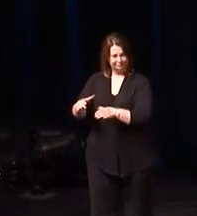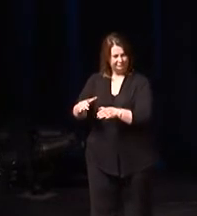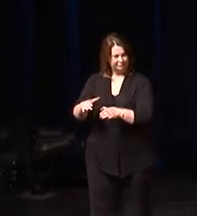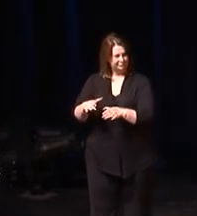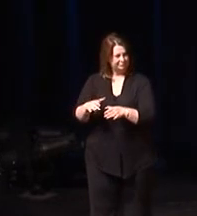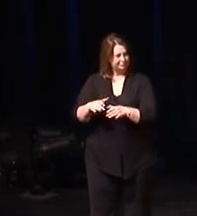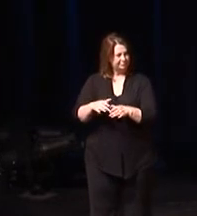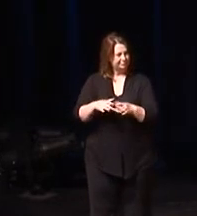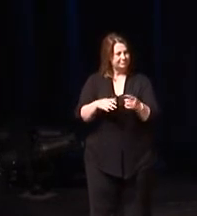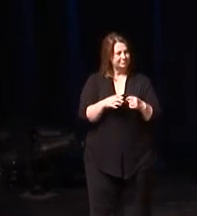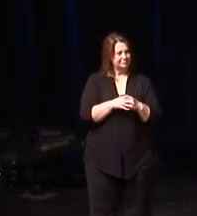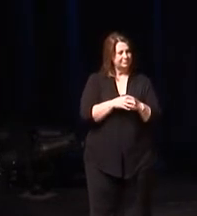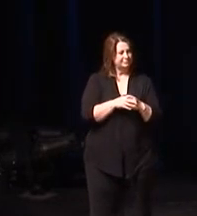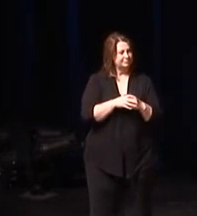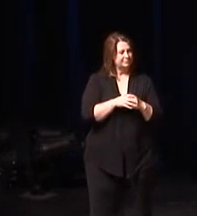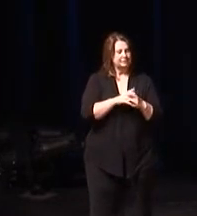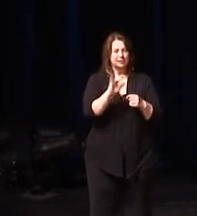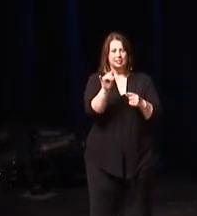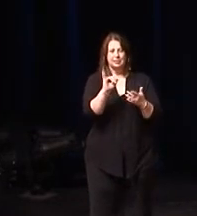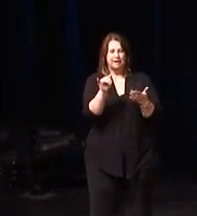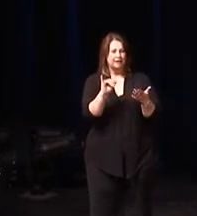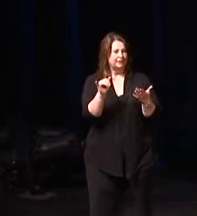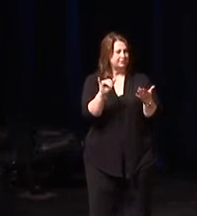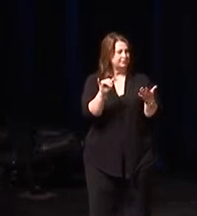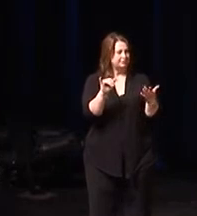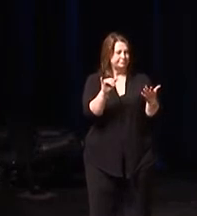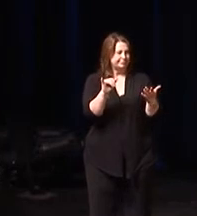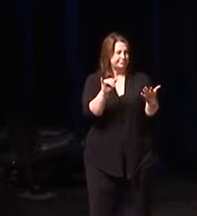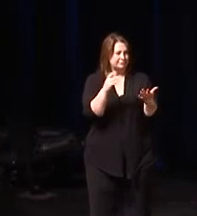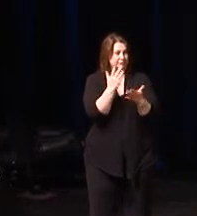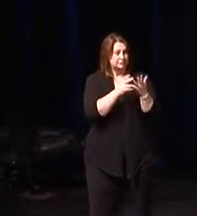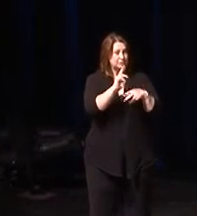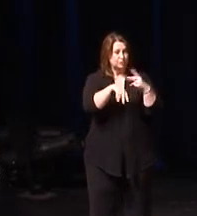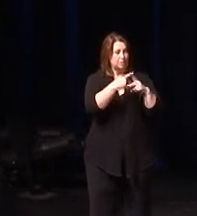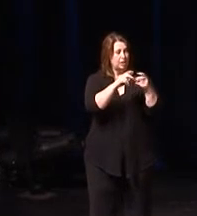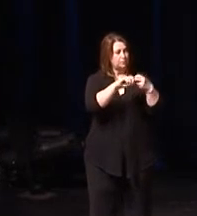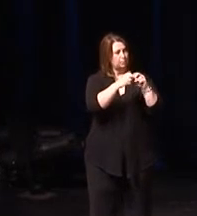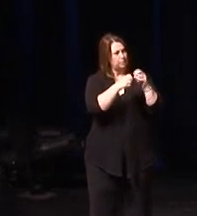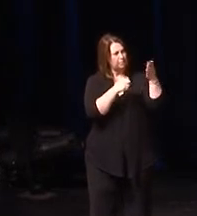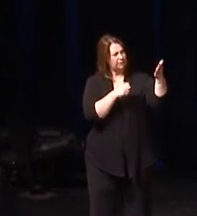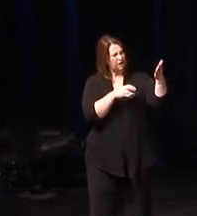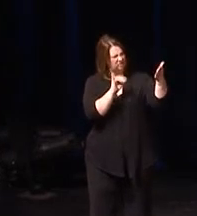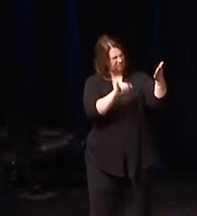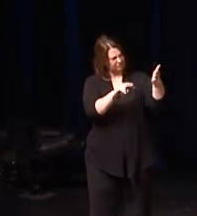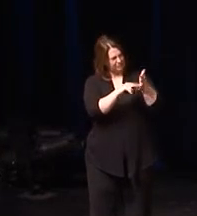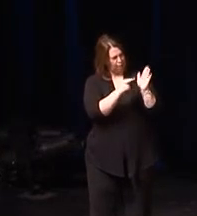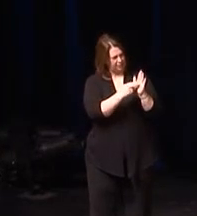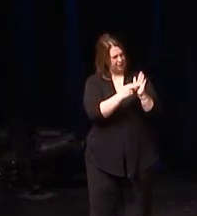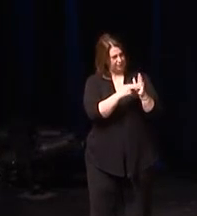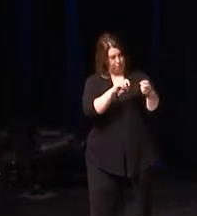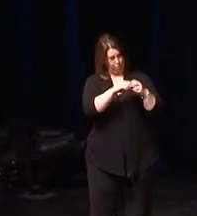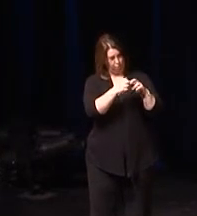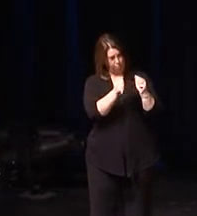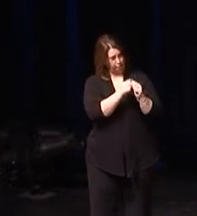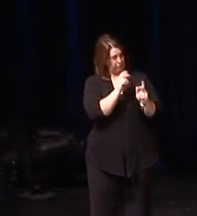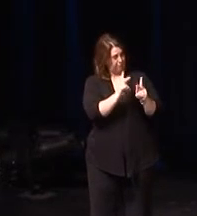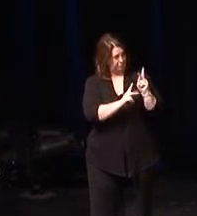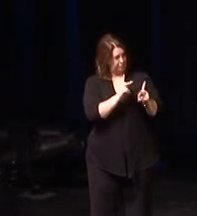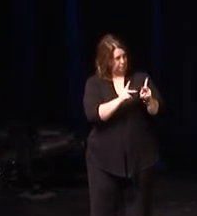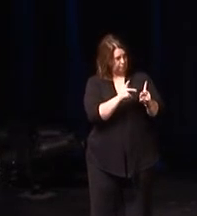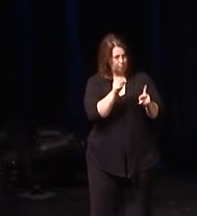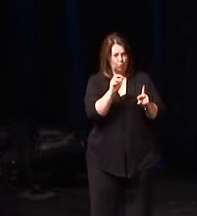I find with my cattle stuff. I go out to this plant, is there some kind of problem there? Is it a people problem, or is it